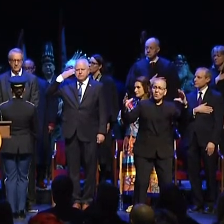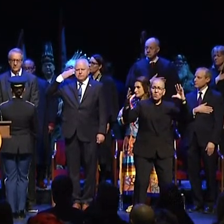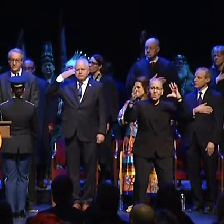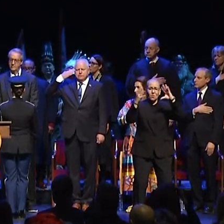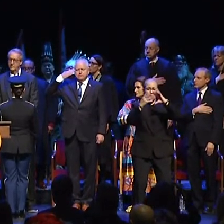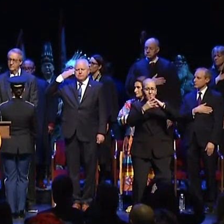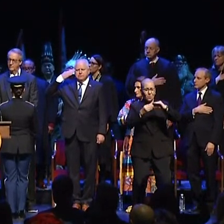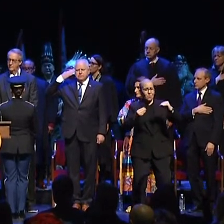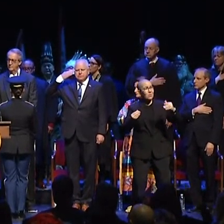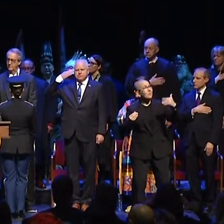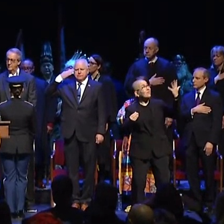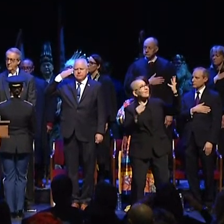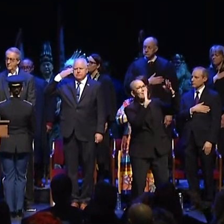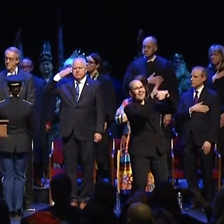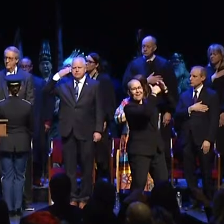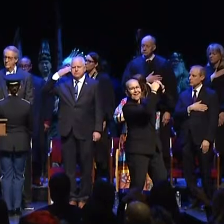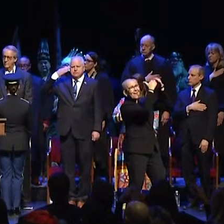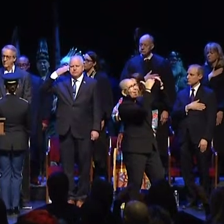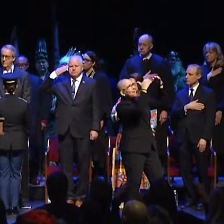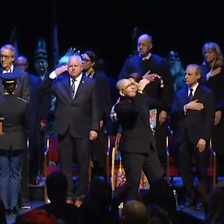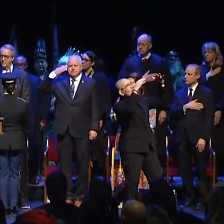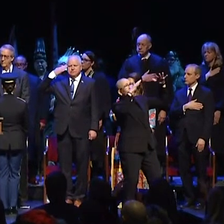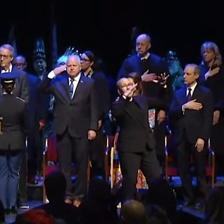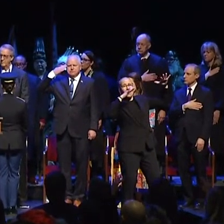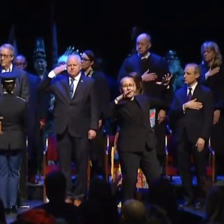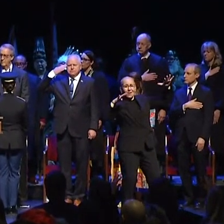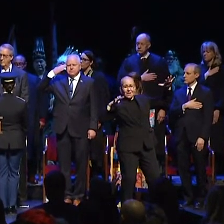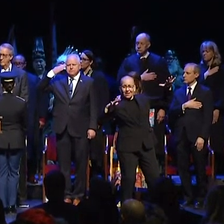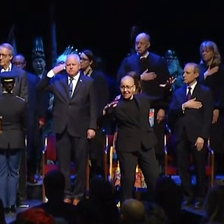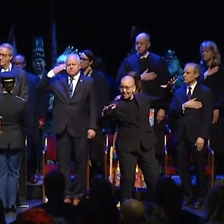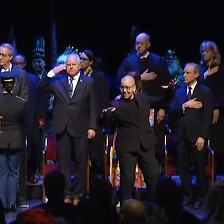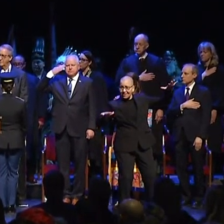heaven ring, ring with the